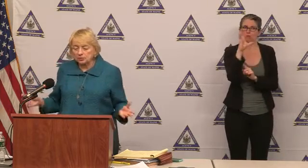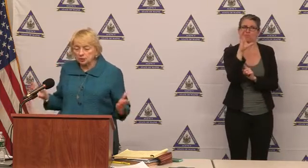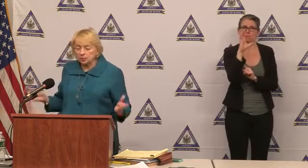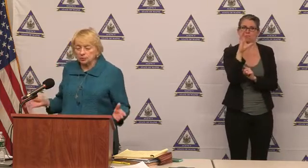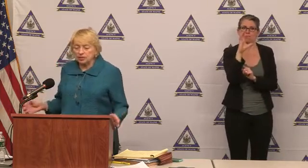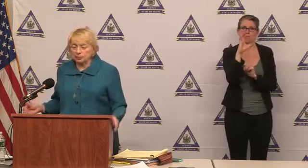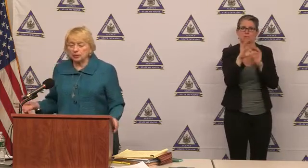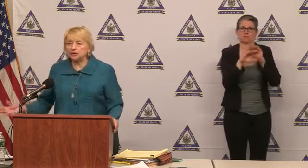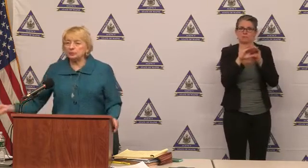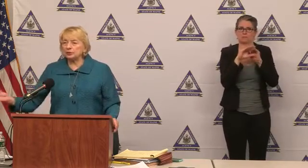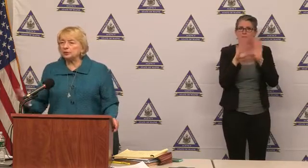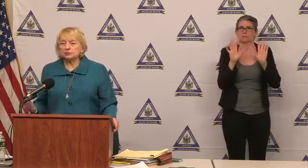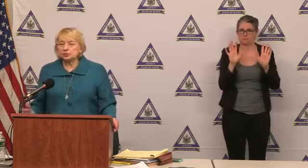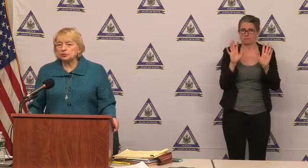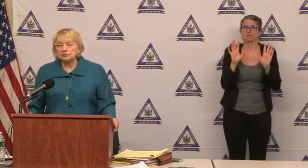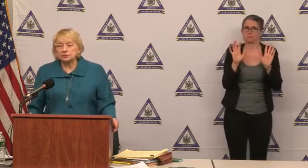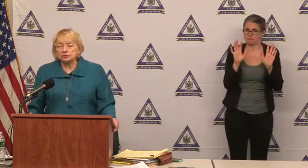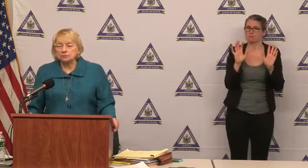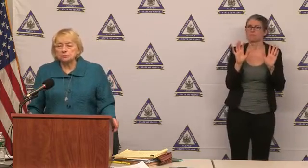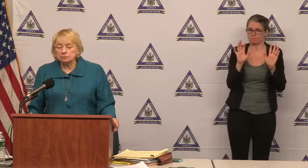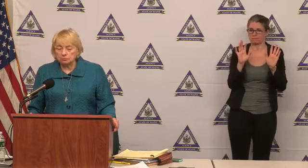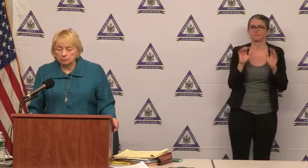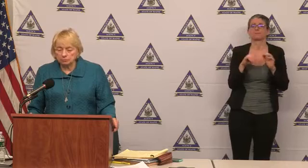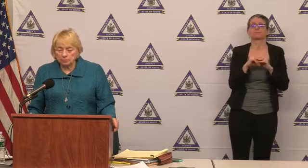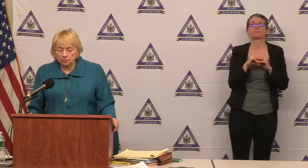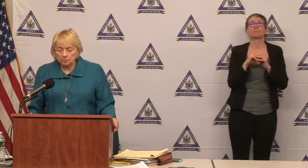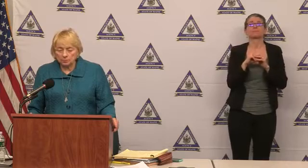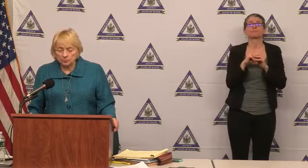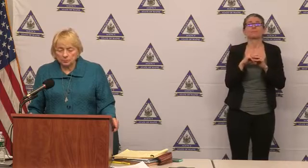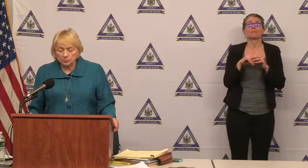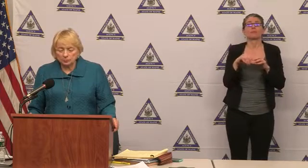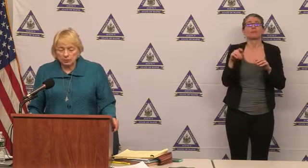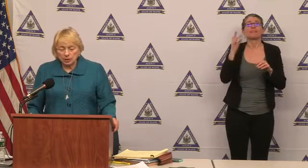Enhance curbside pickup and delivery services.